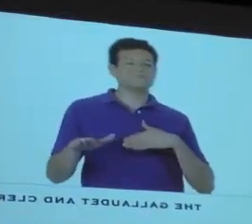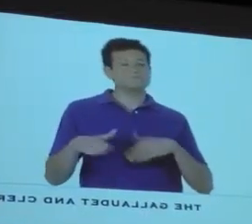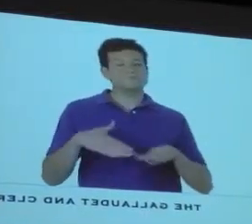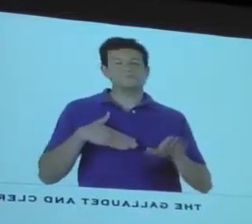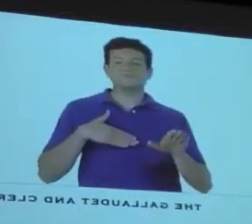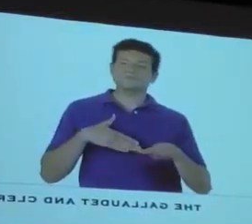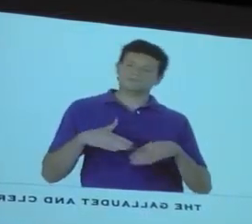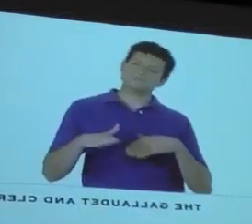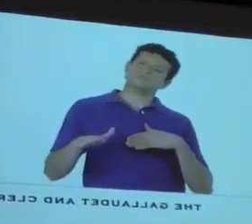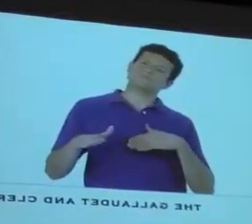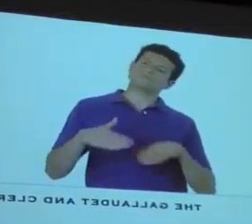He's walking.